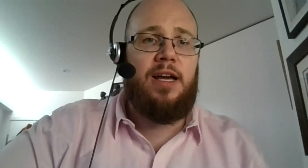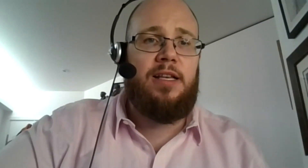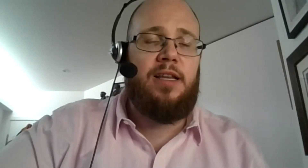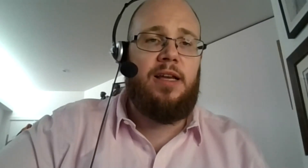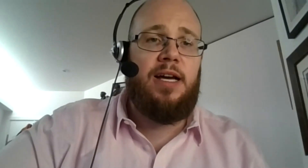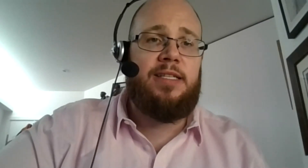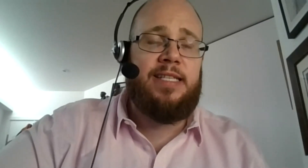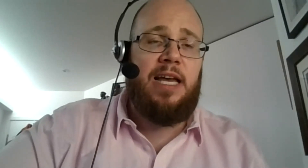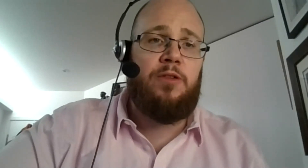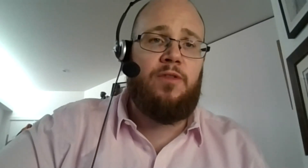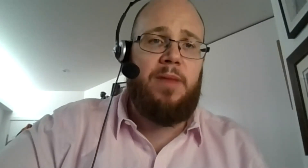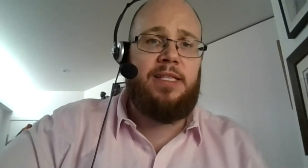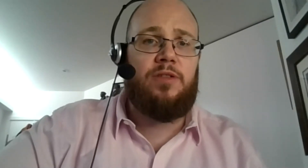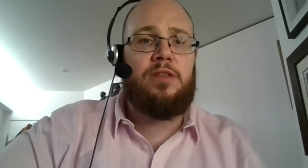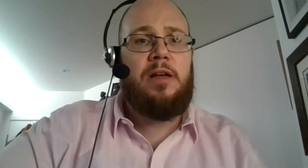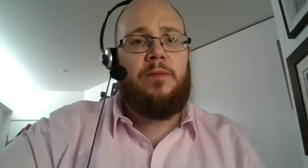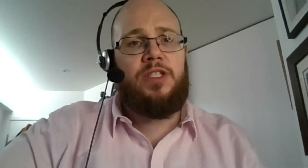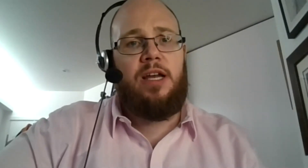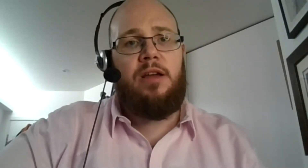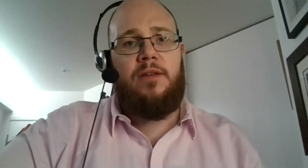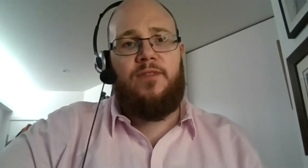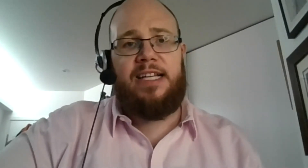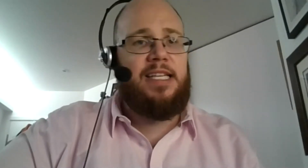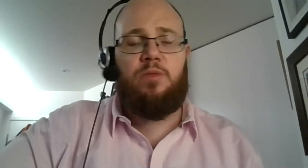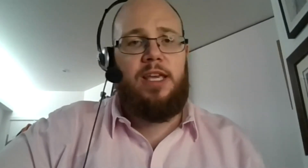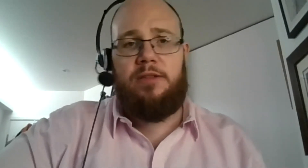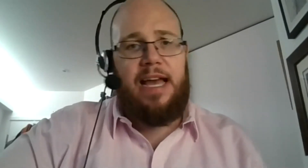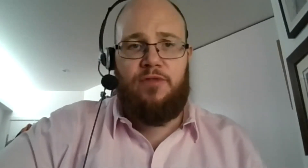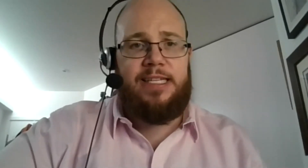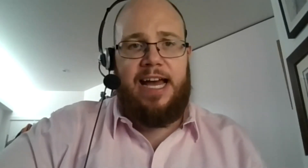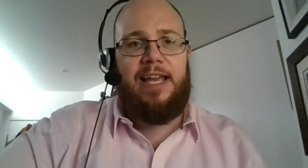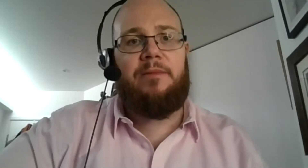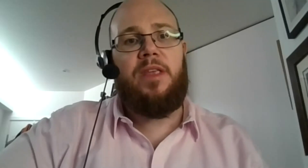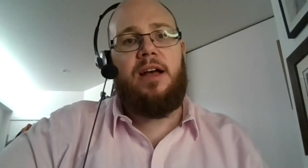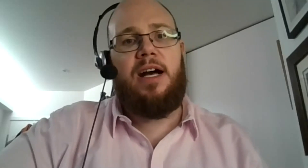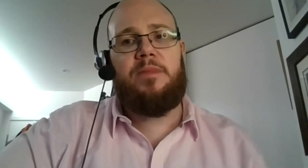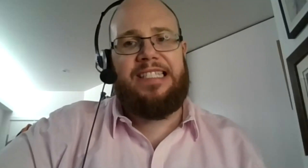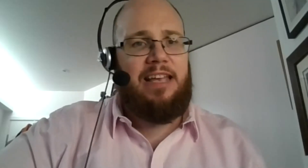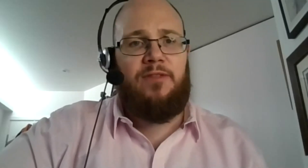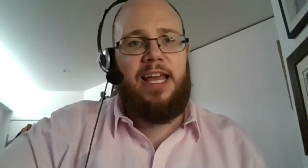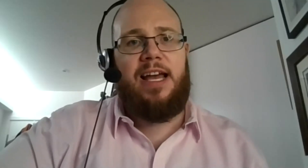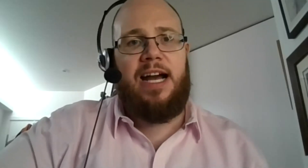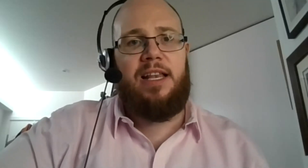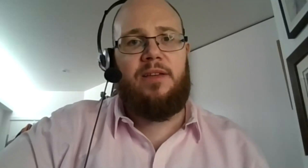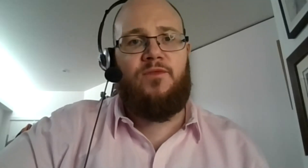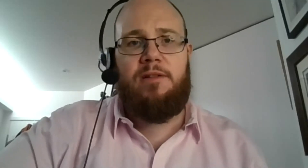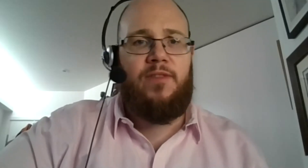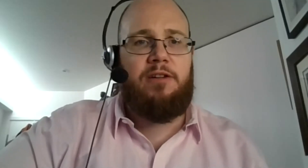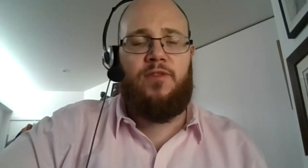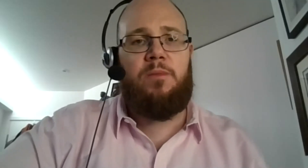and disabled from measles. So vaccines we use every day safely, and very, very few